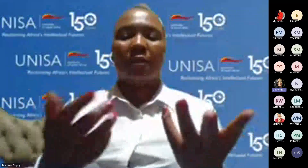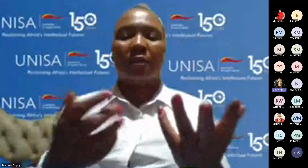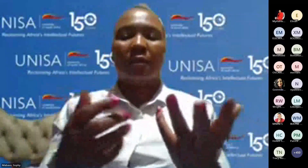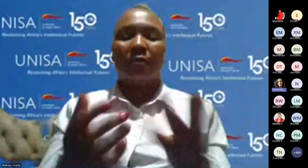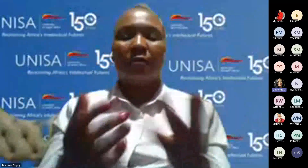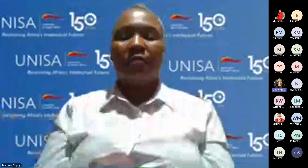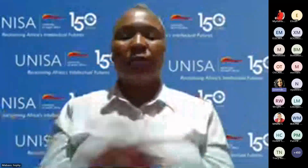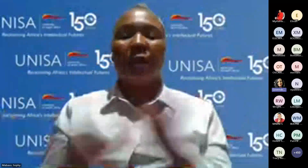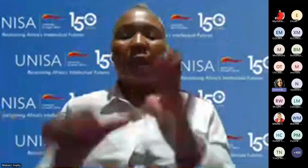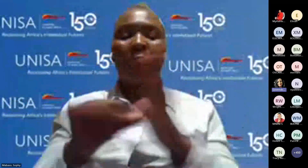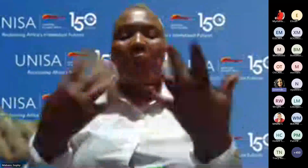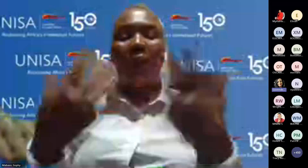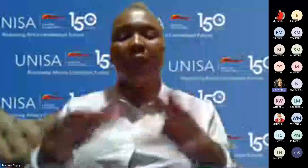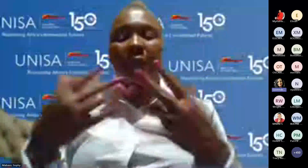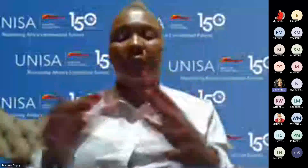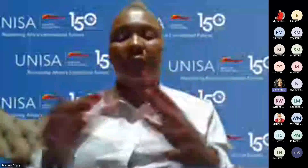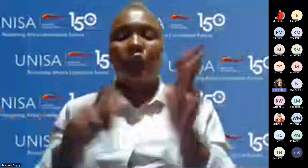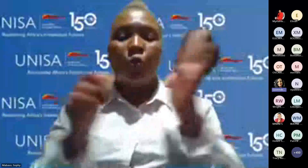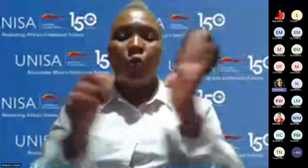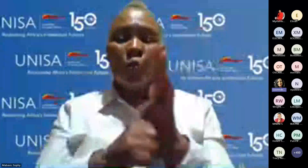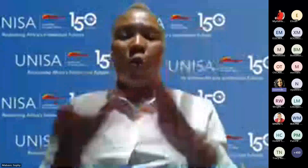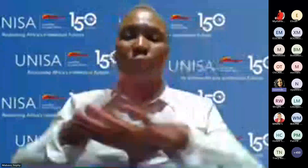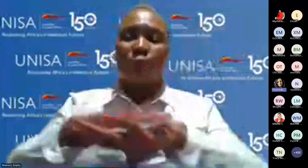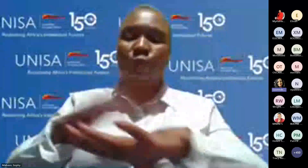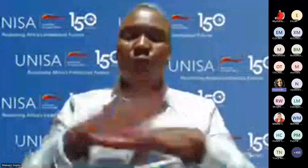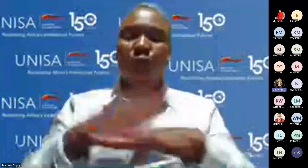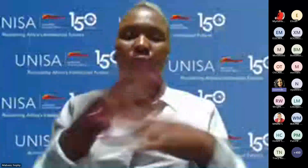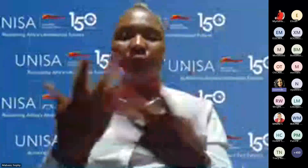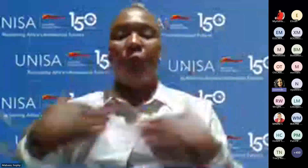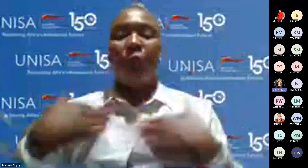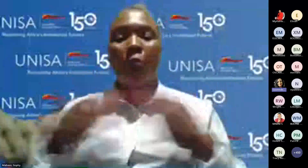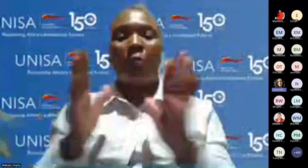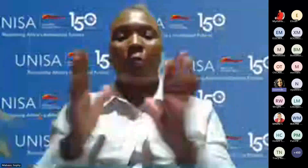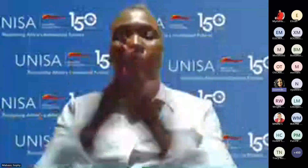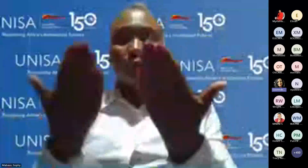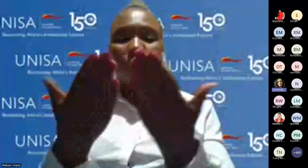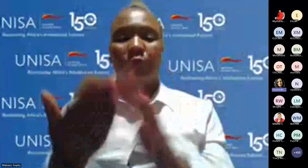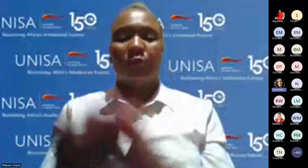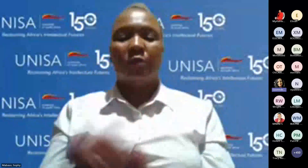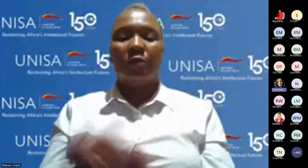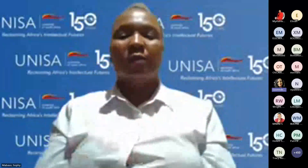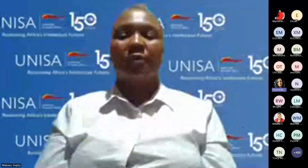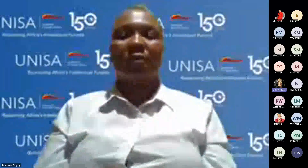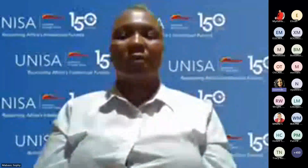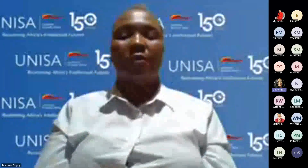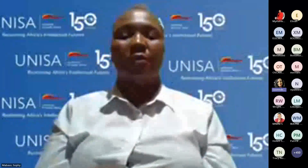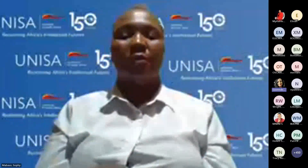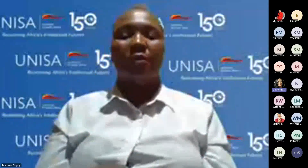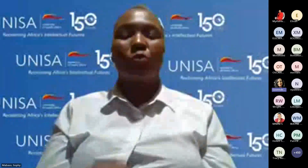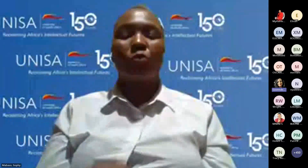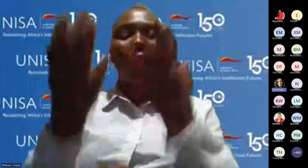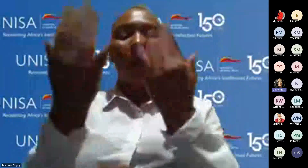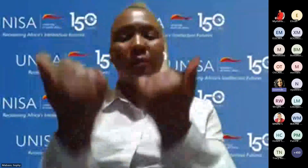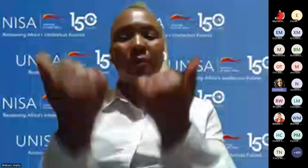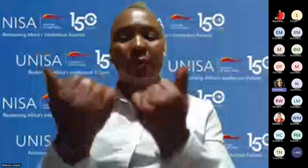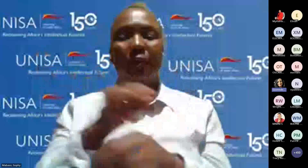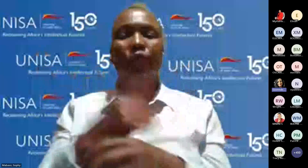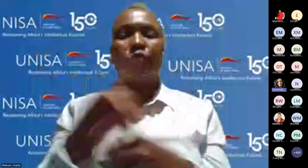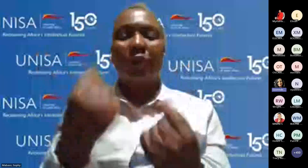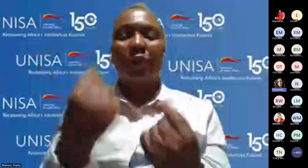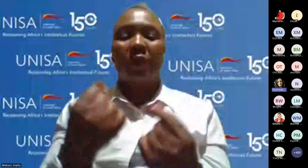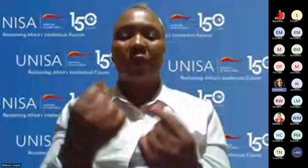relevant legislations and so forth. So for an open book, you would expect to have an application type